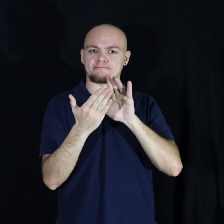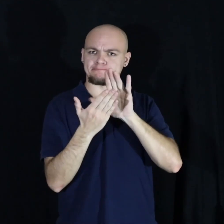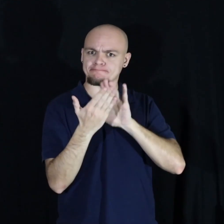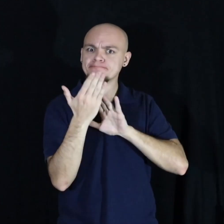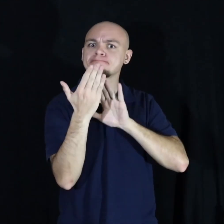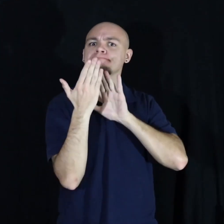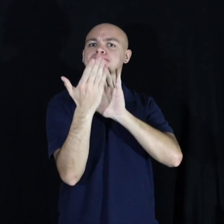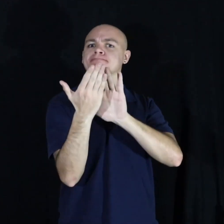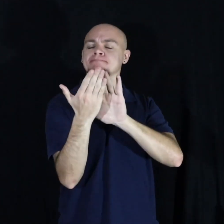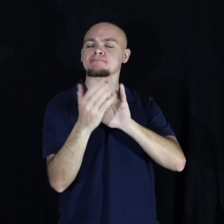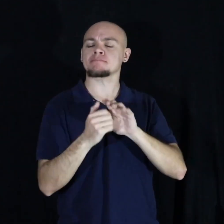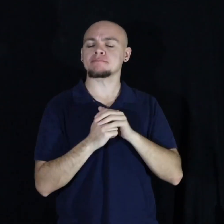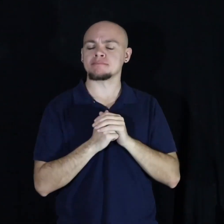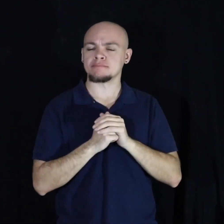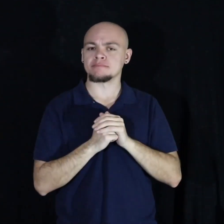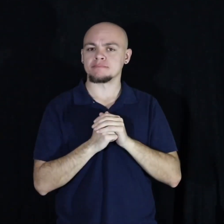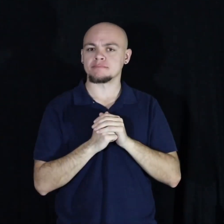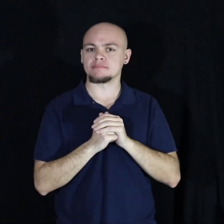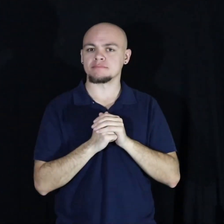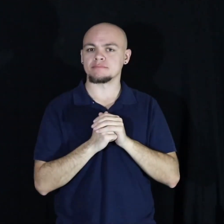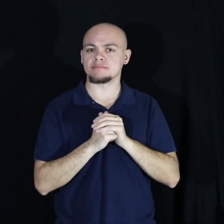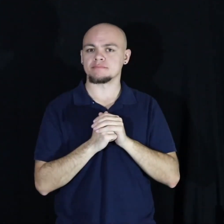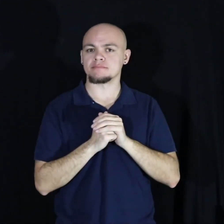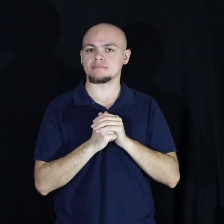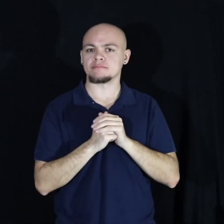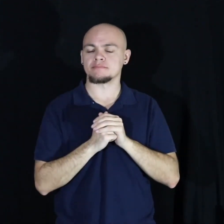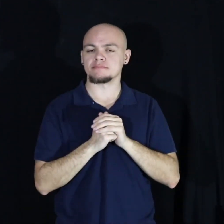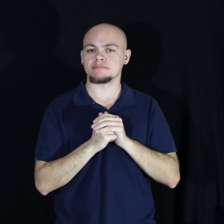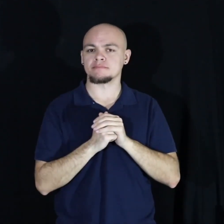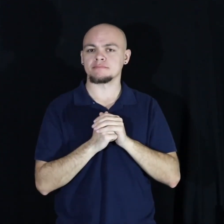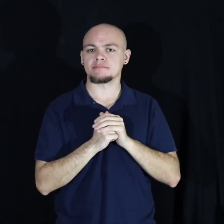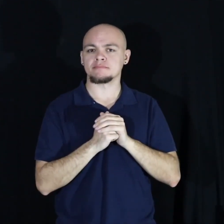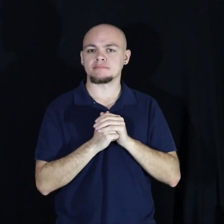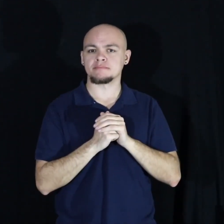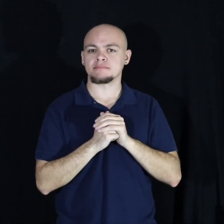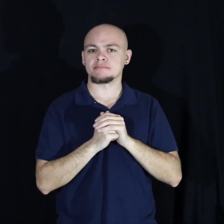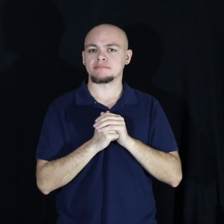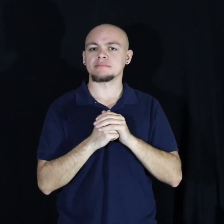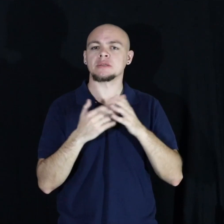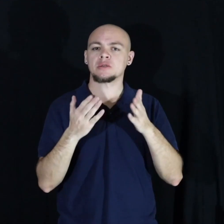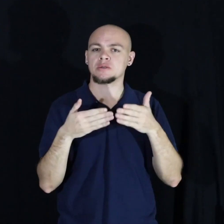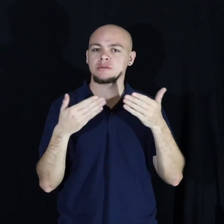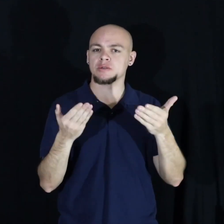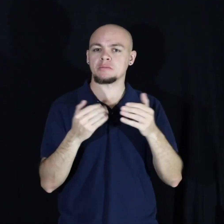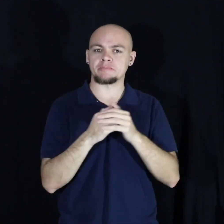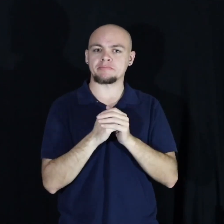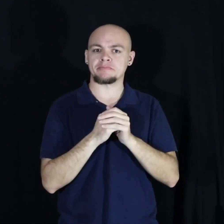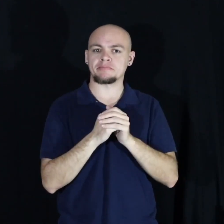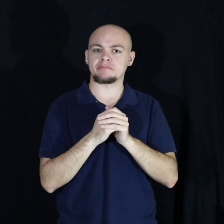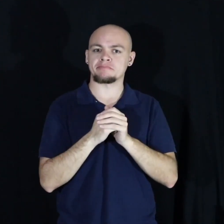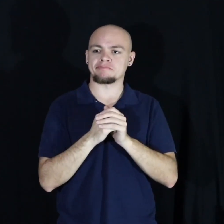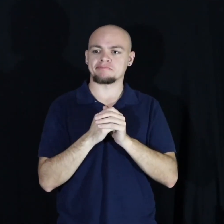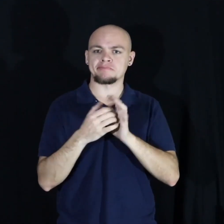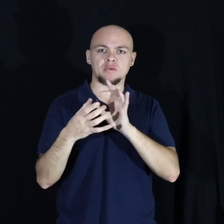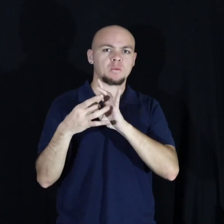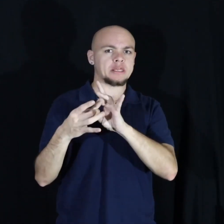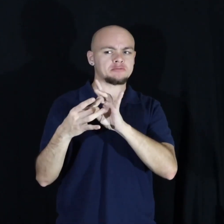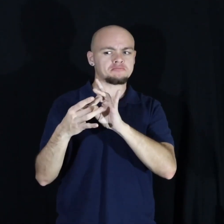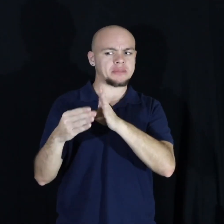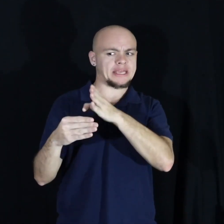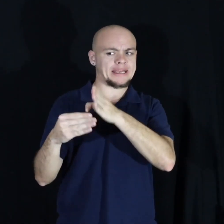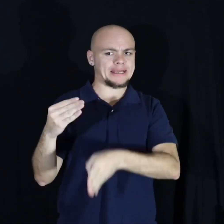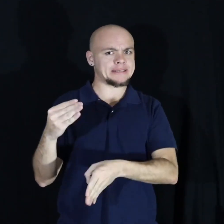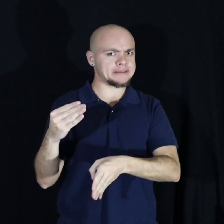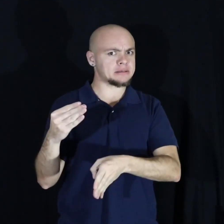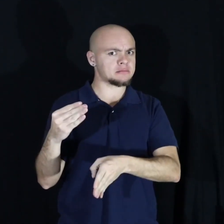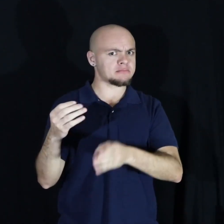So, there are any number of ways to burn bridges, but what we want to make